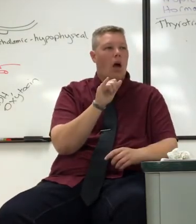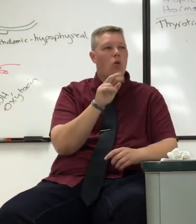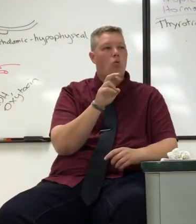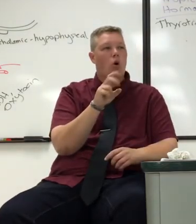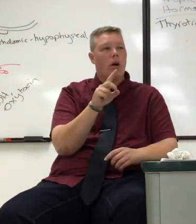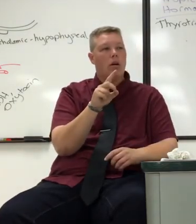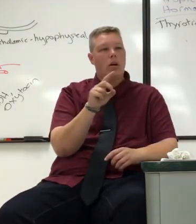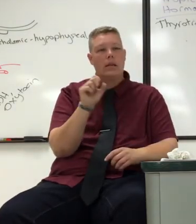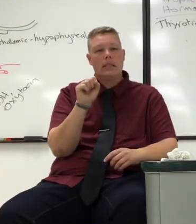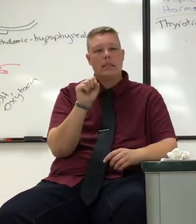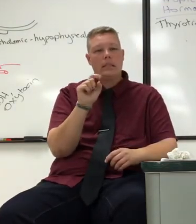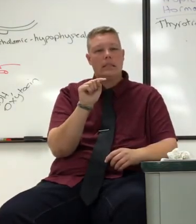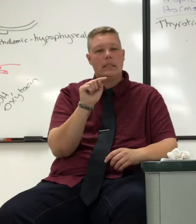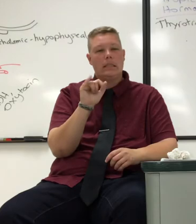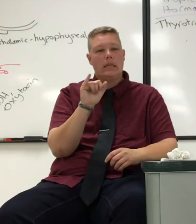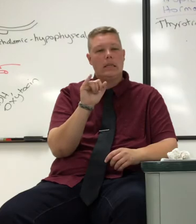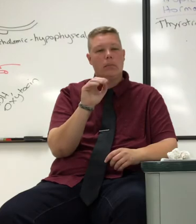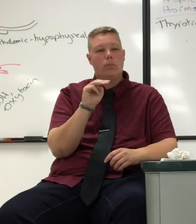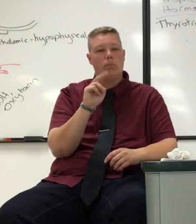stimulating hormone.